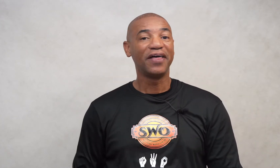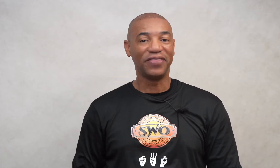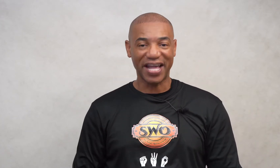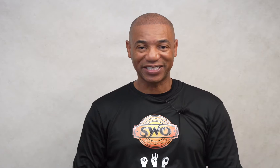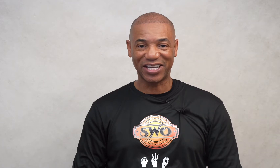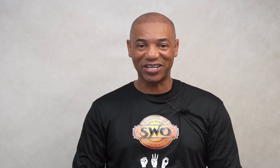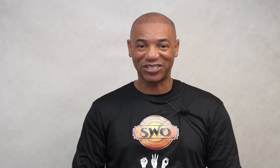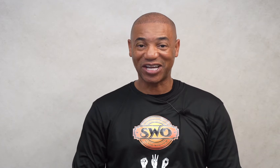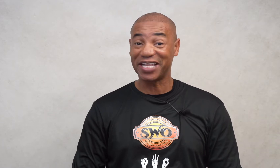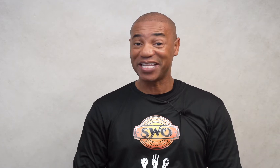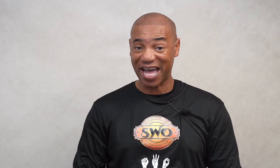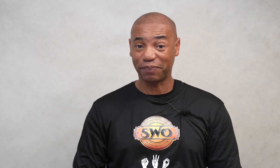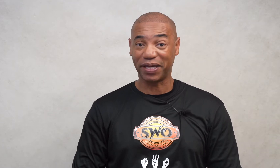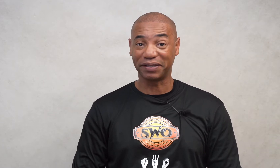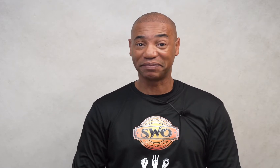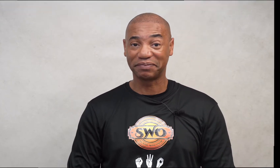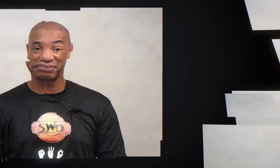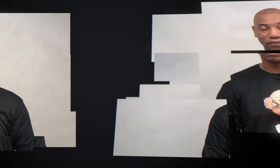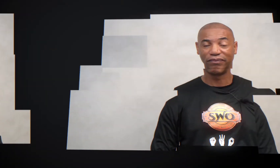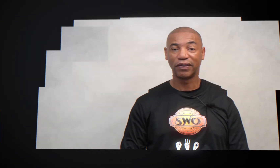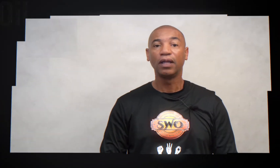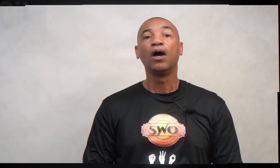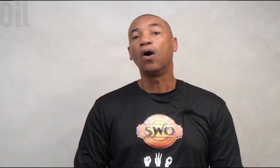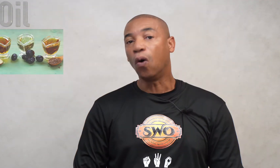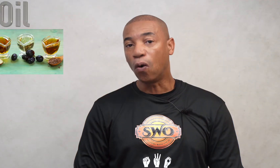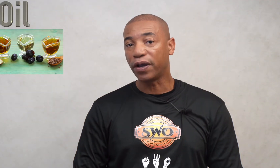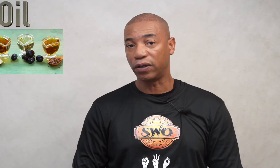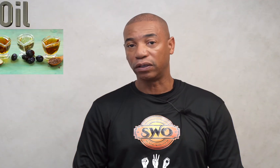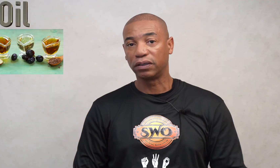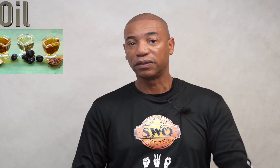That is how you sign napkin. Oil.